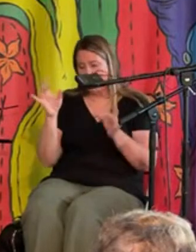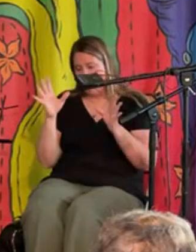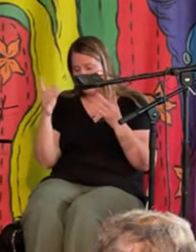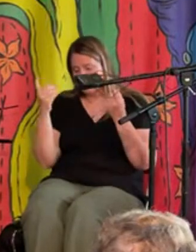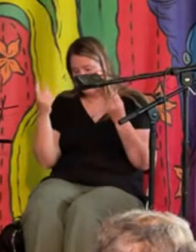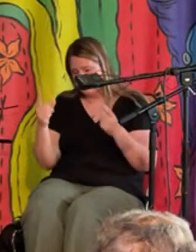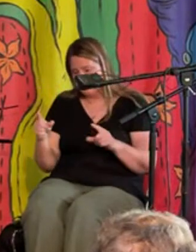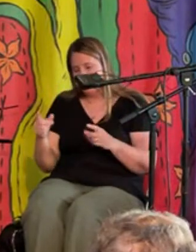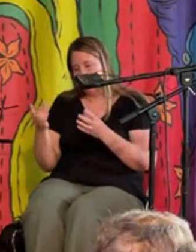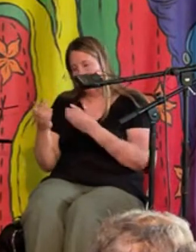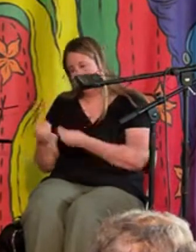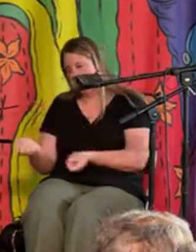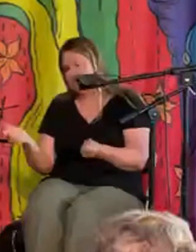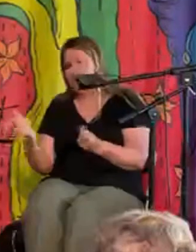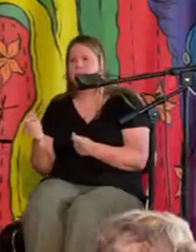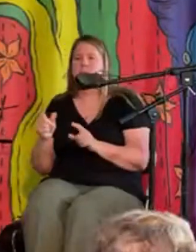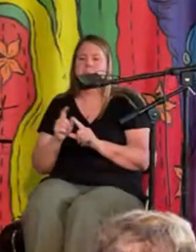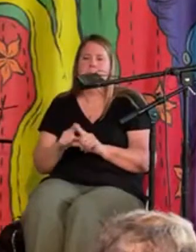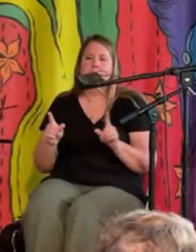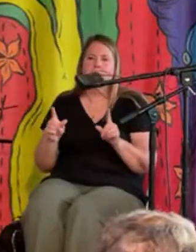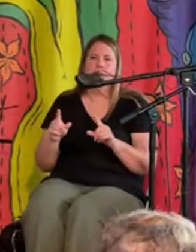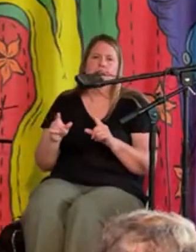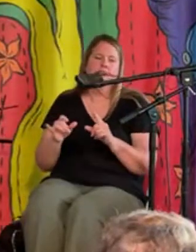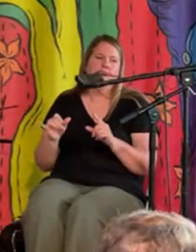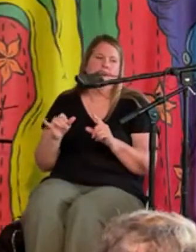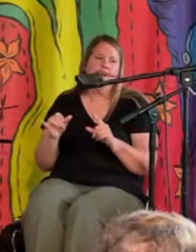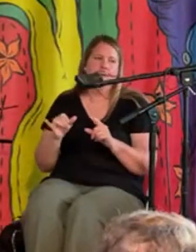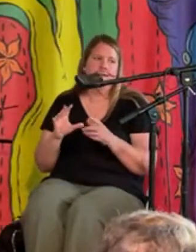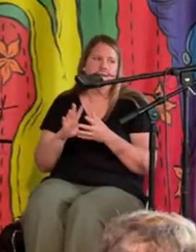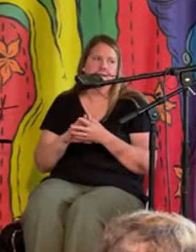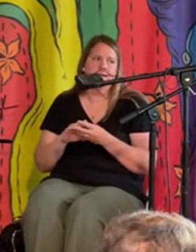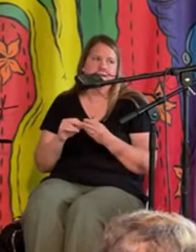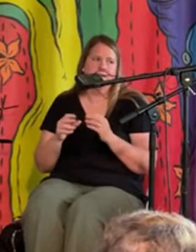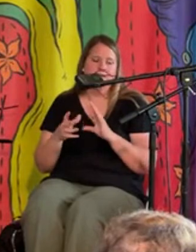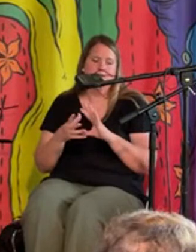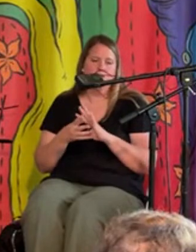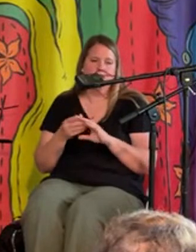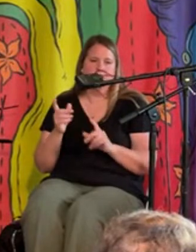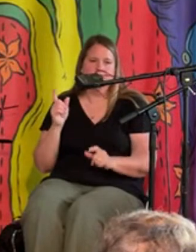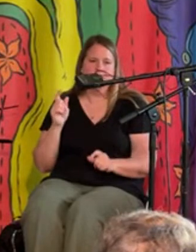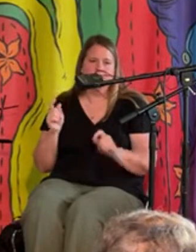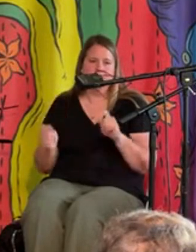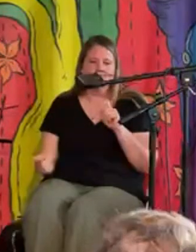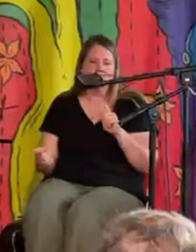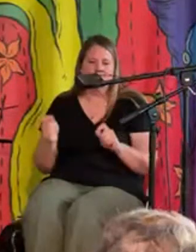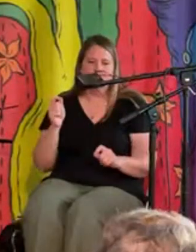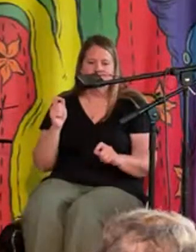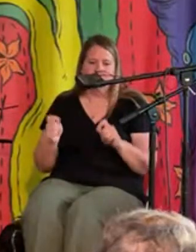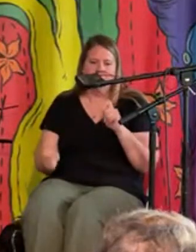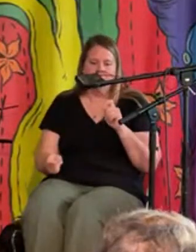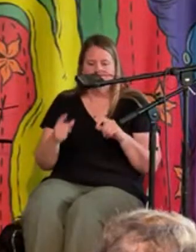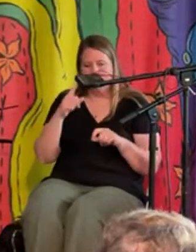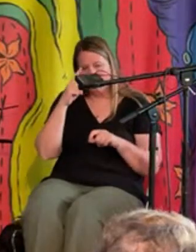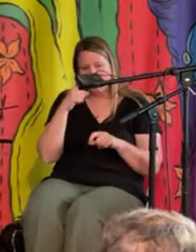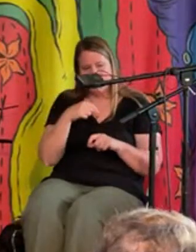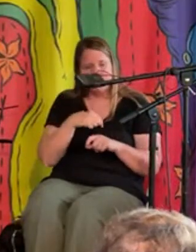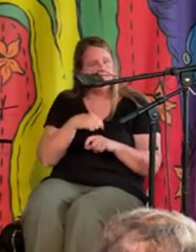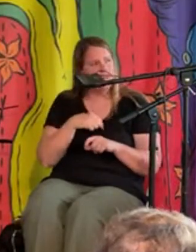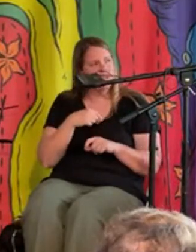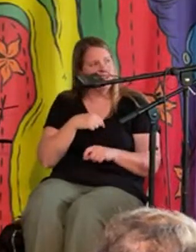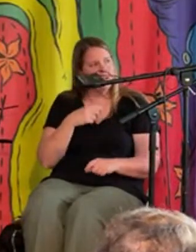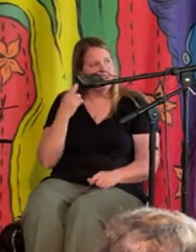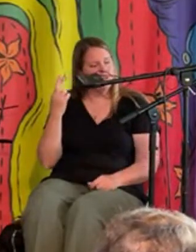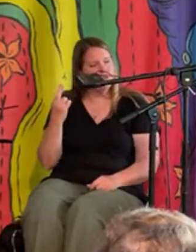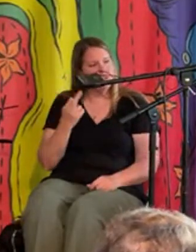go on, right? But I also, the story really changed it for me in a way because I